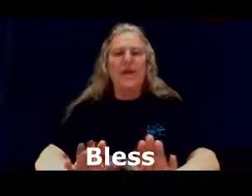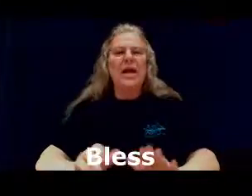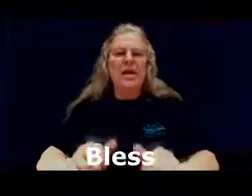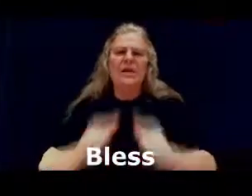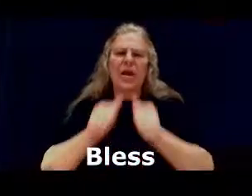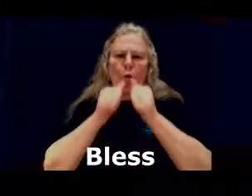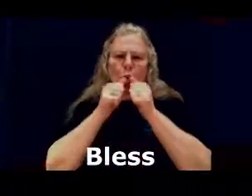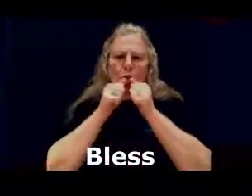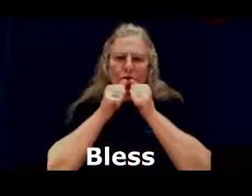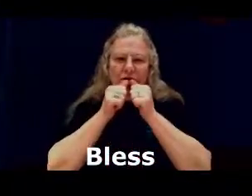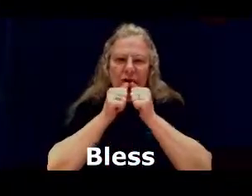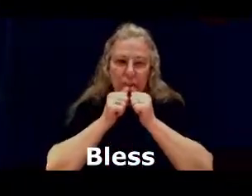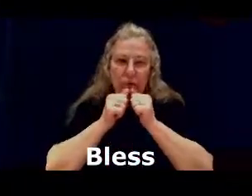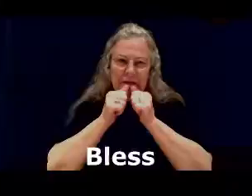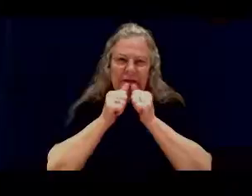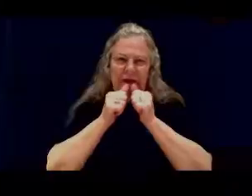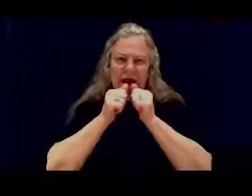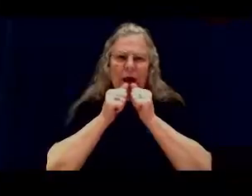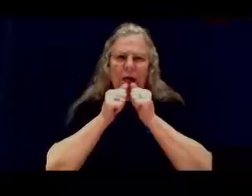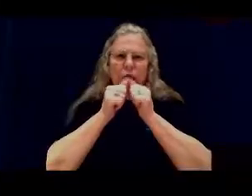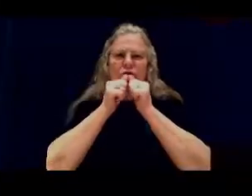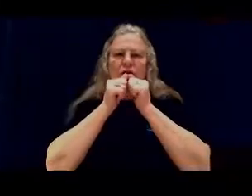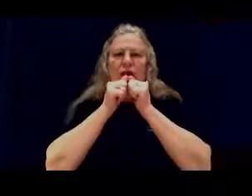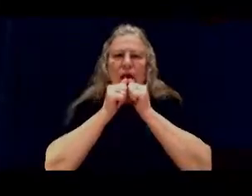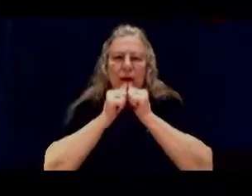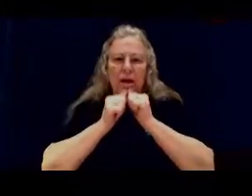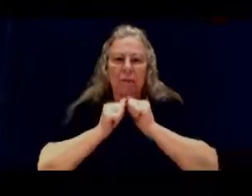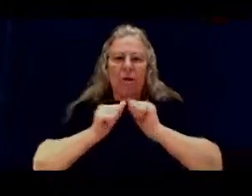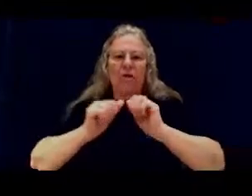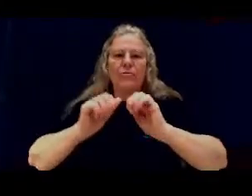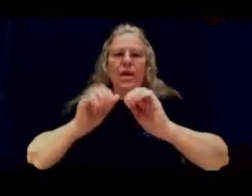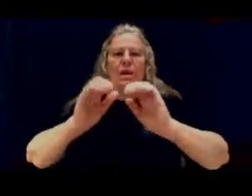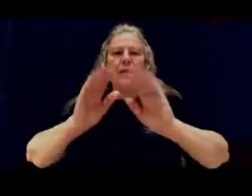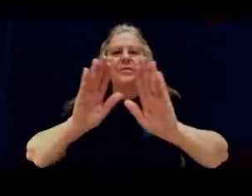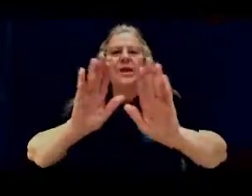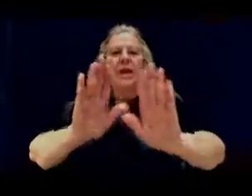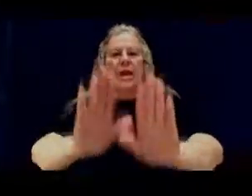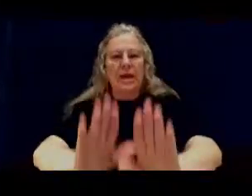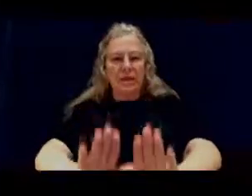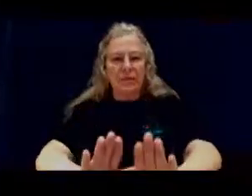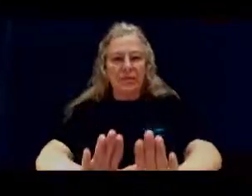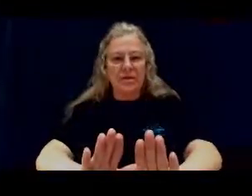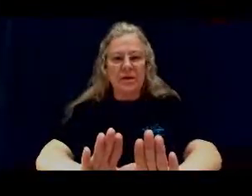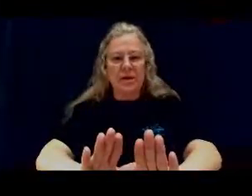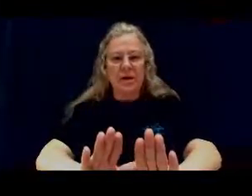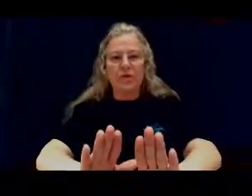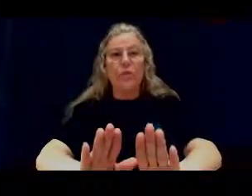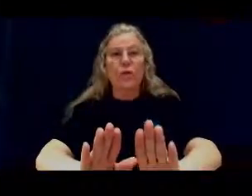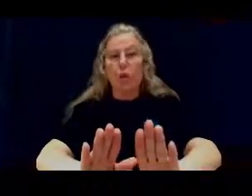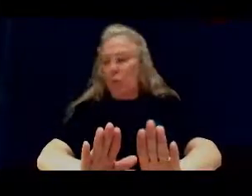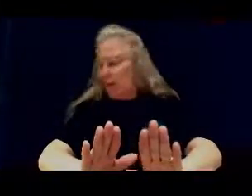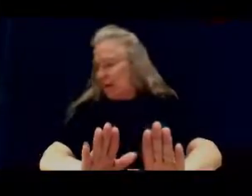It's like words that I'm going to say, kind words come off my lips and I give them to someone else with an open hand.